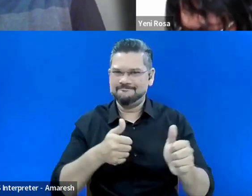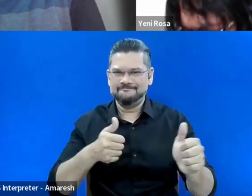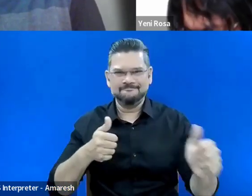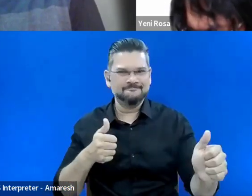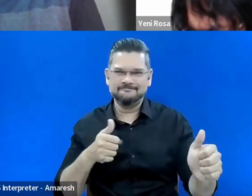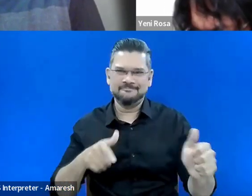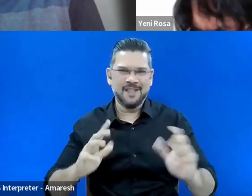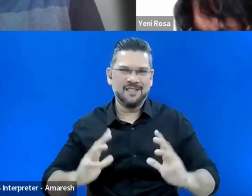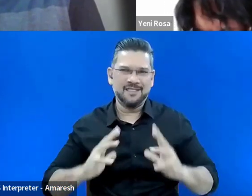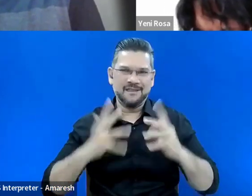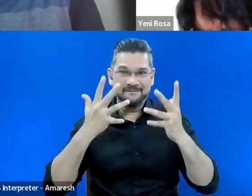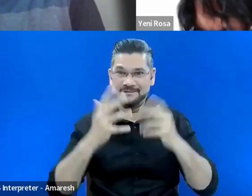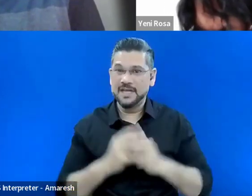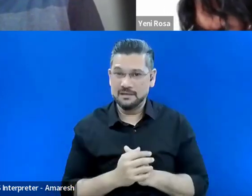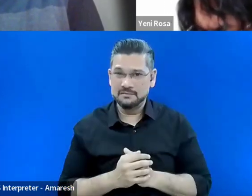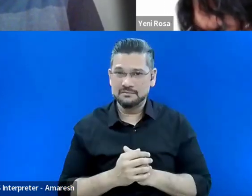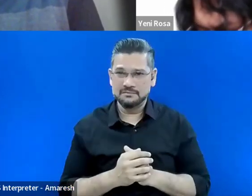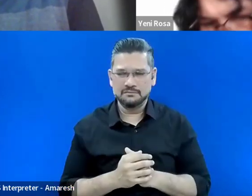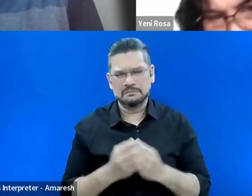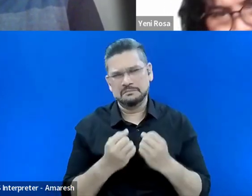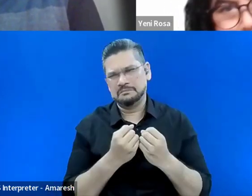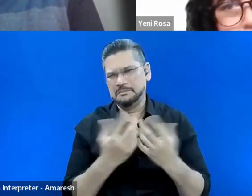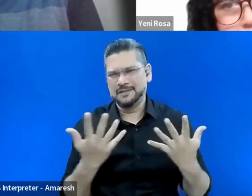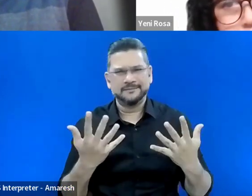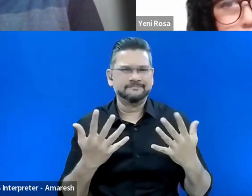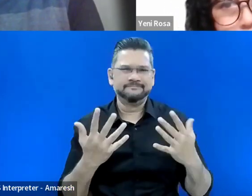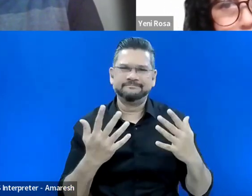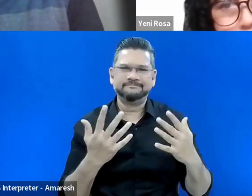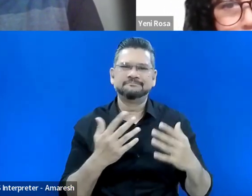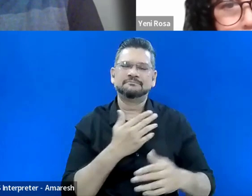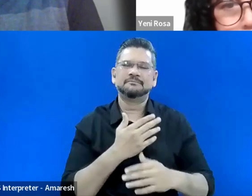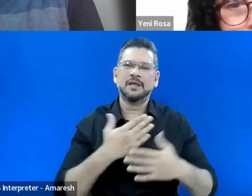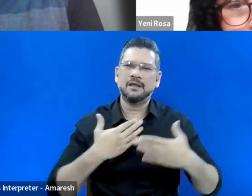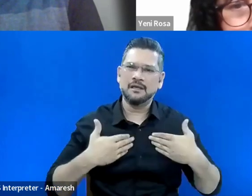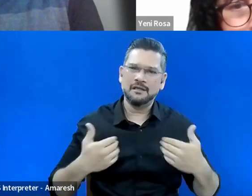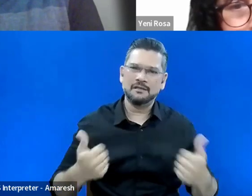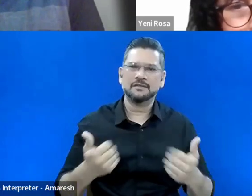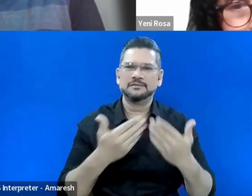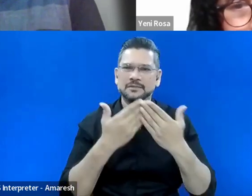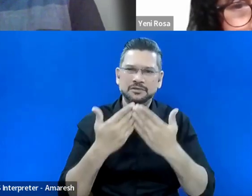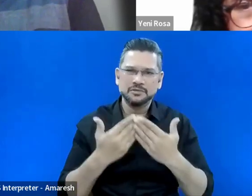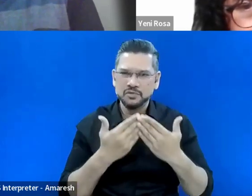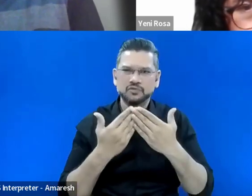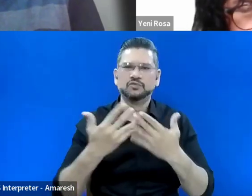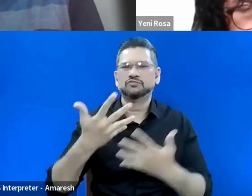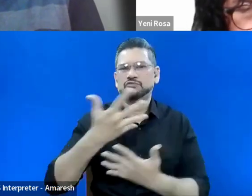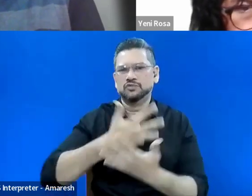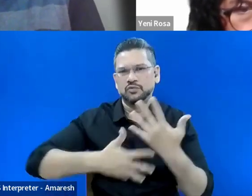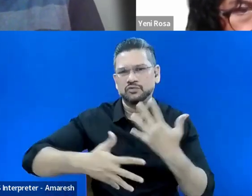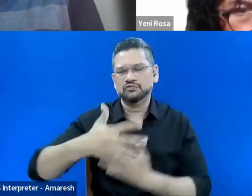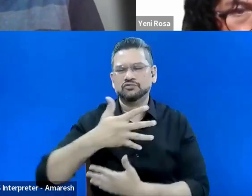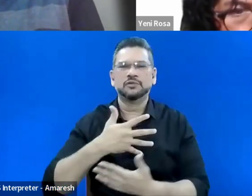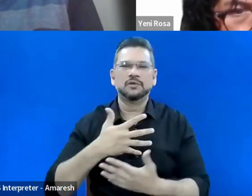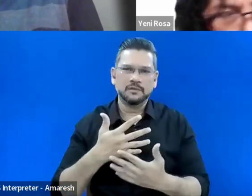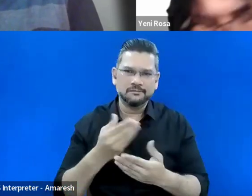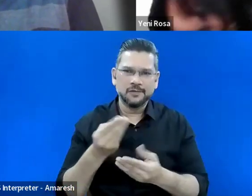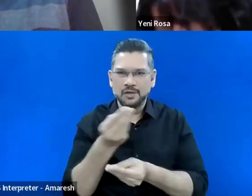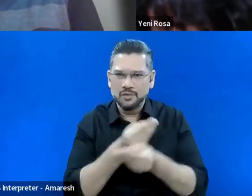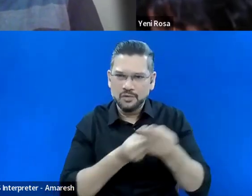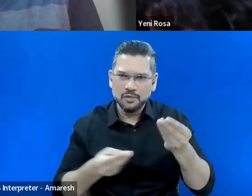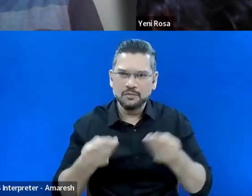and are denied equal access to health, education, social, economic, political, and cultural